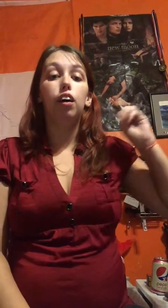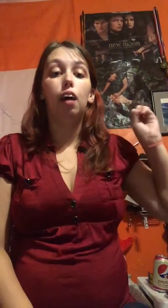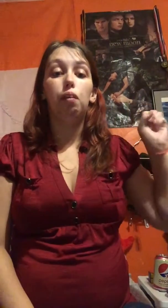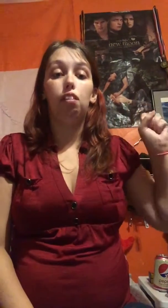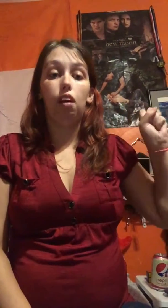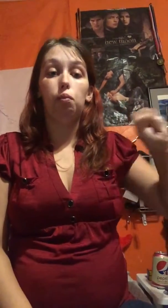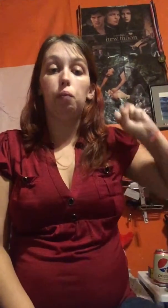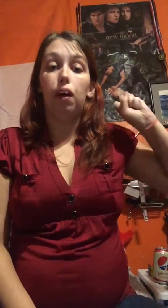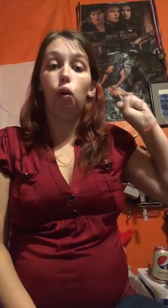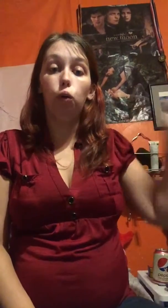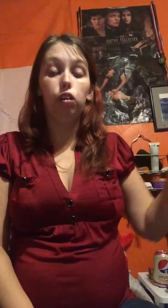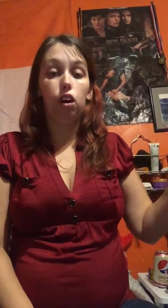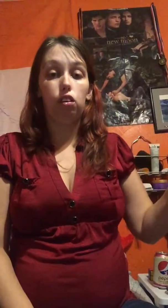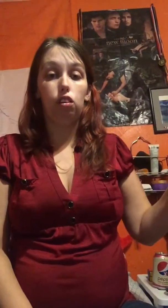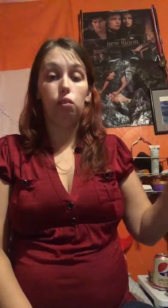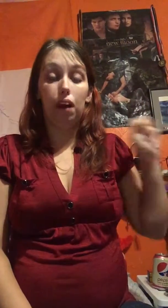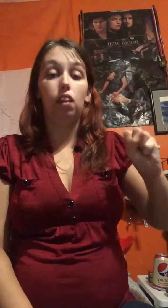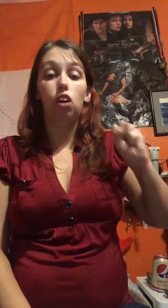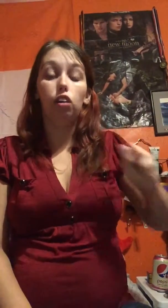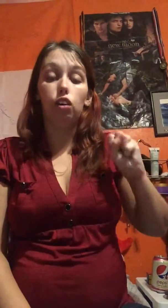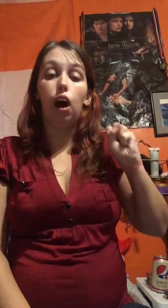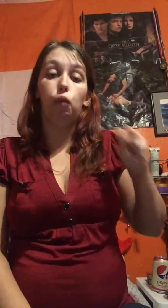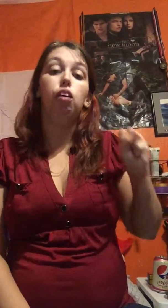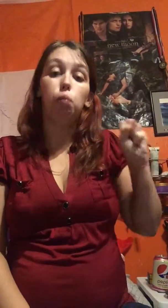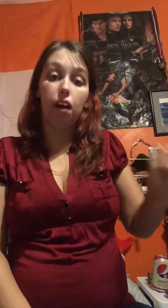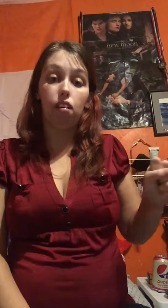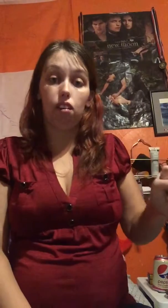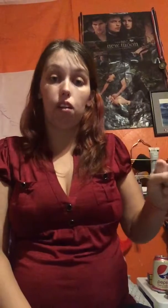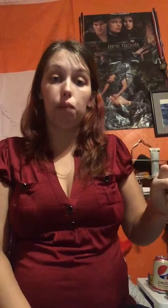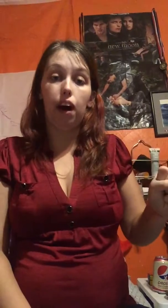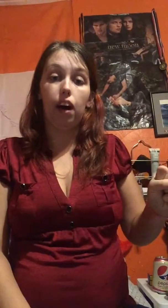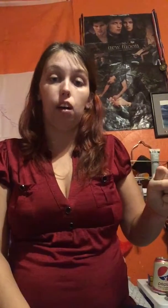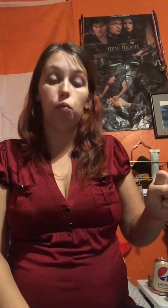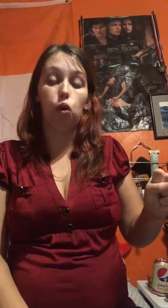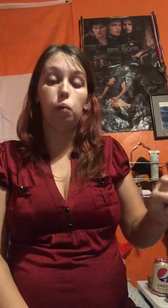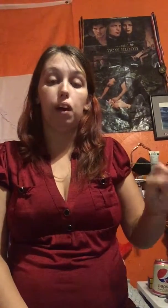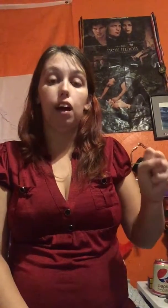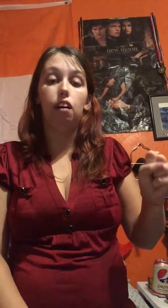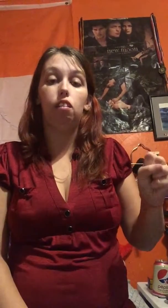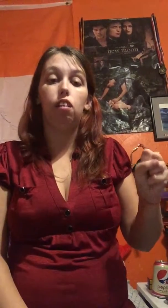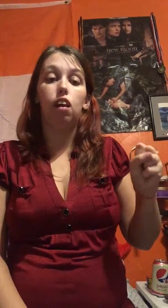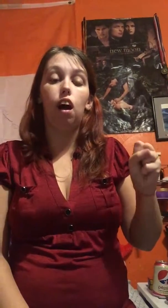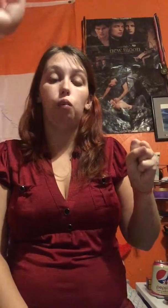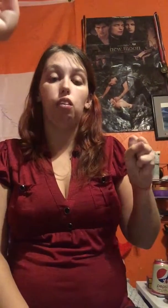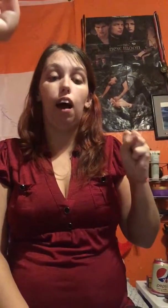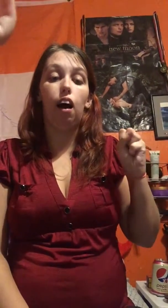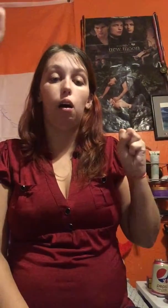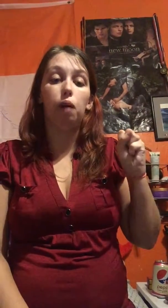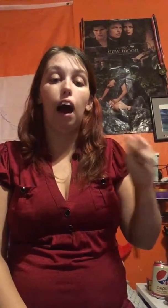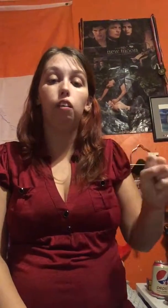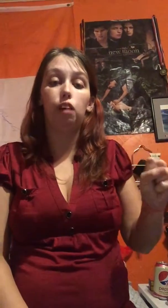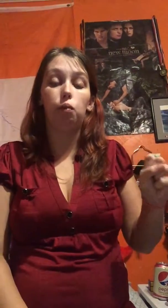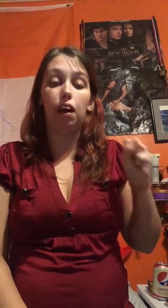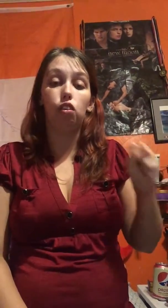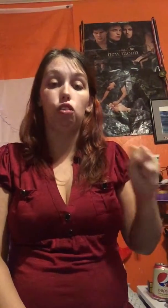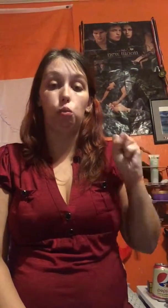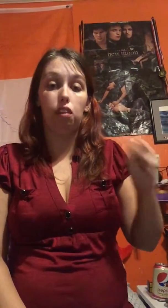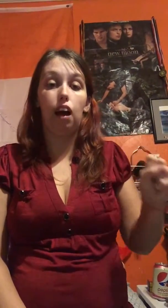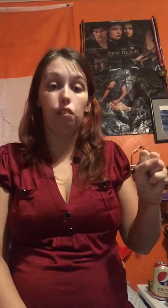could not be seen by my old doctor, by the doctor I was being seen by anymore because I was out of net, my insurance was out of